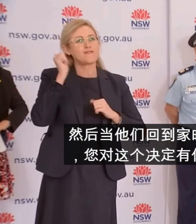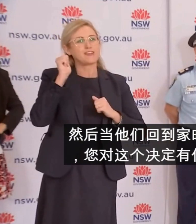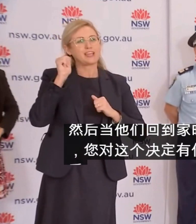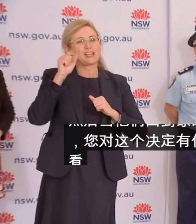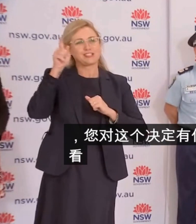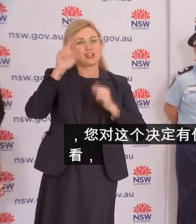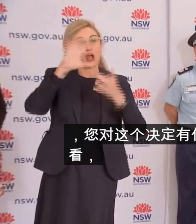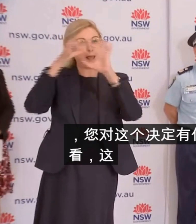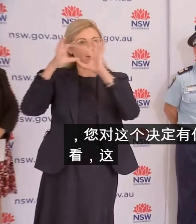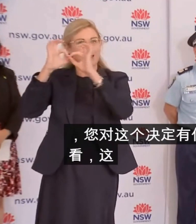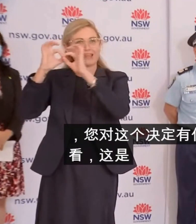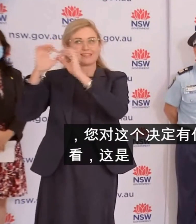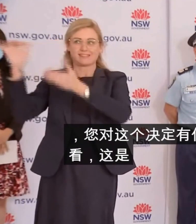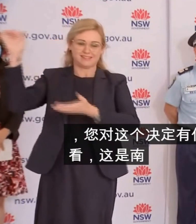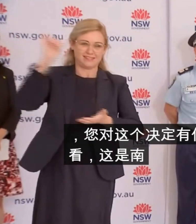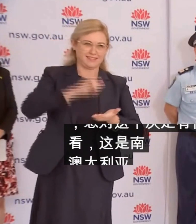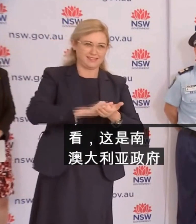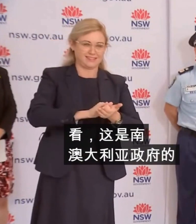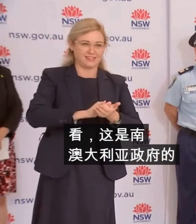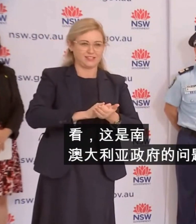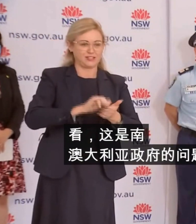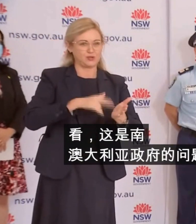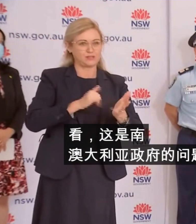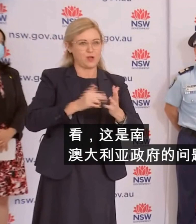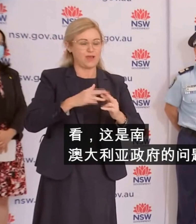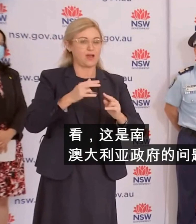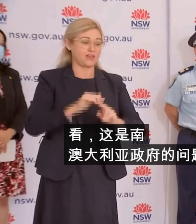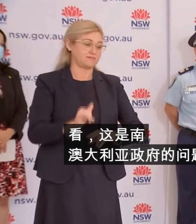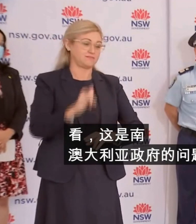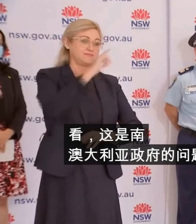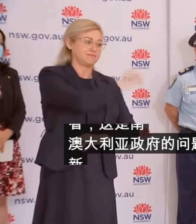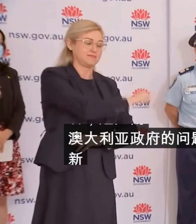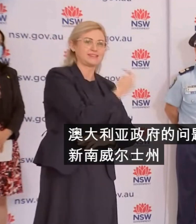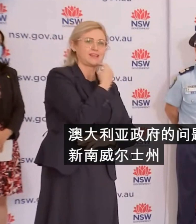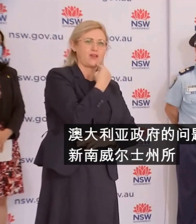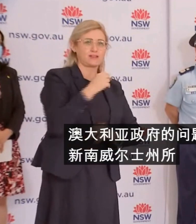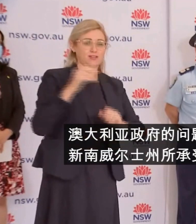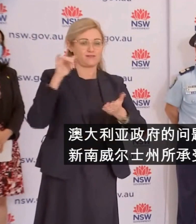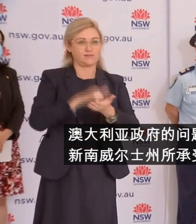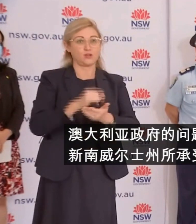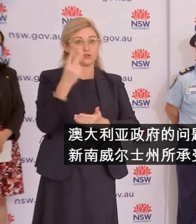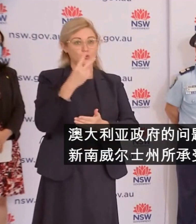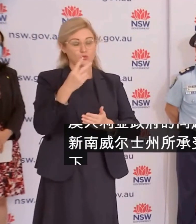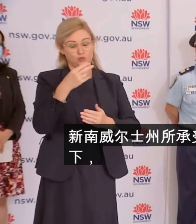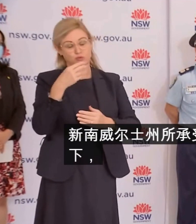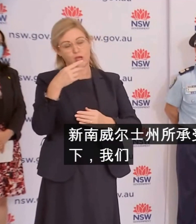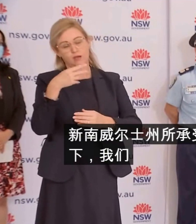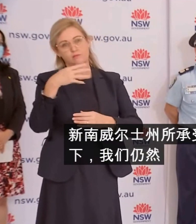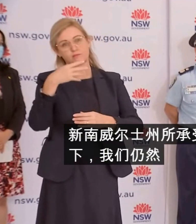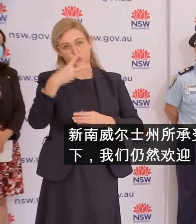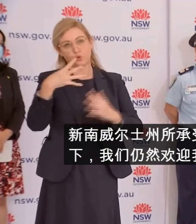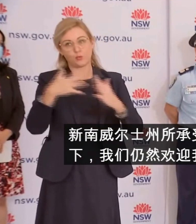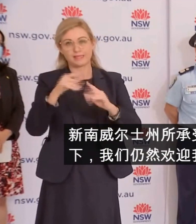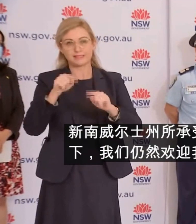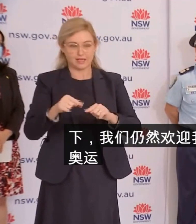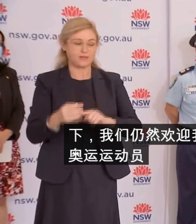that decision? Oh, look, that's a matter for the South Australian government, but in all of the stress that New South Wales is under, we're